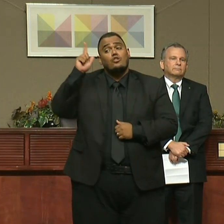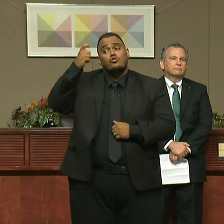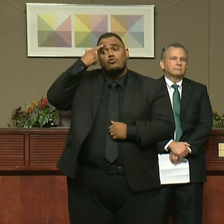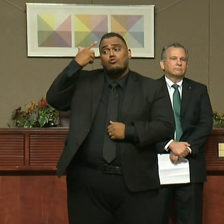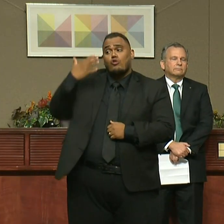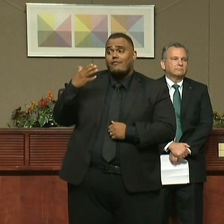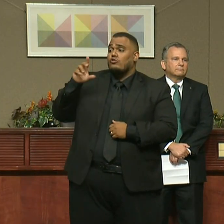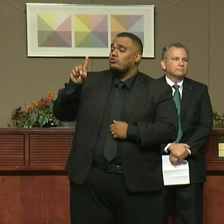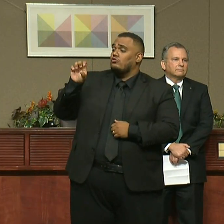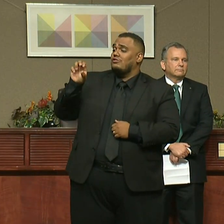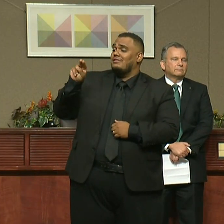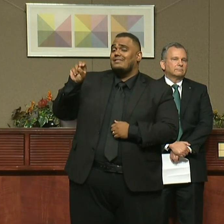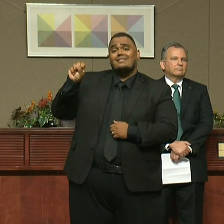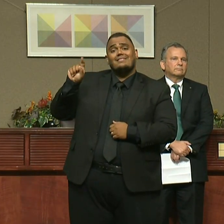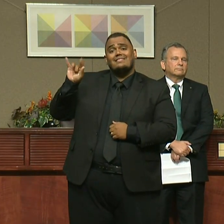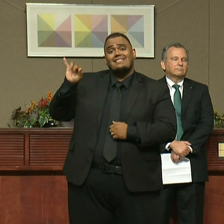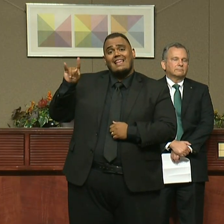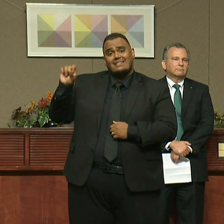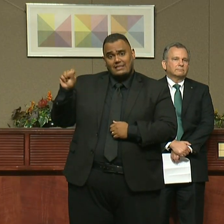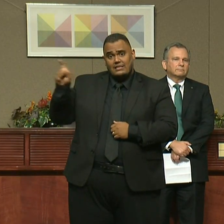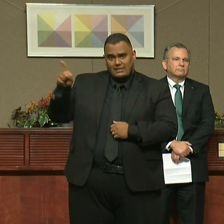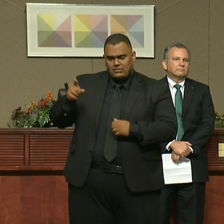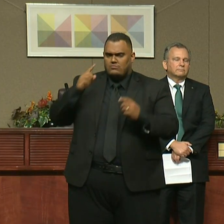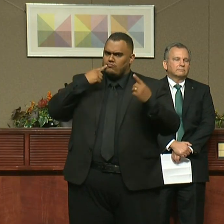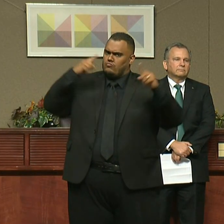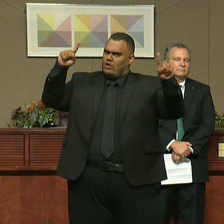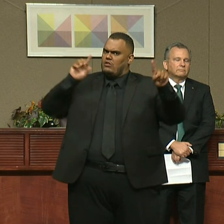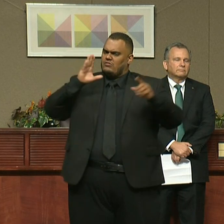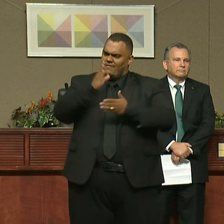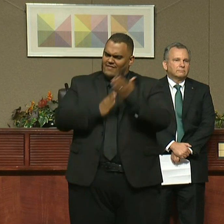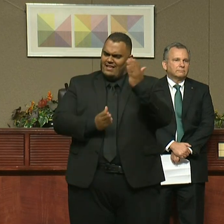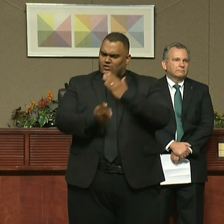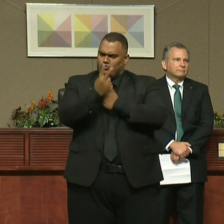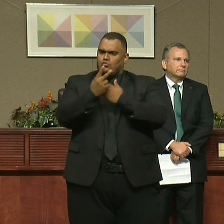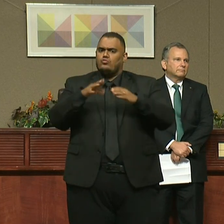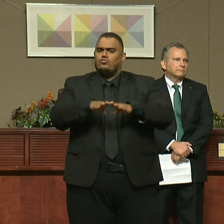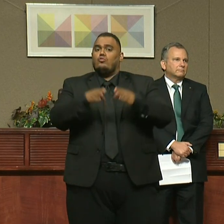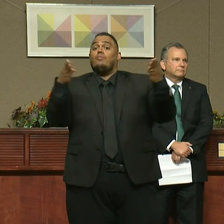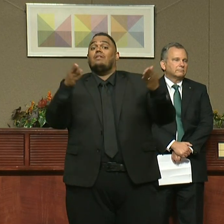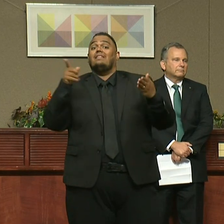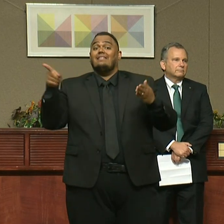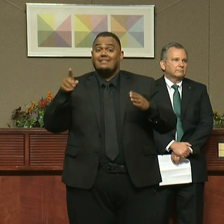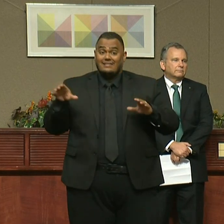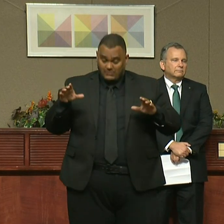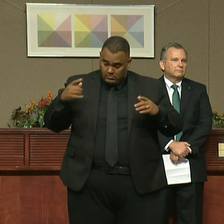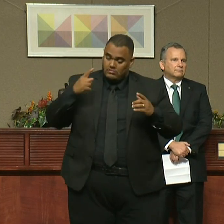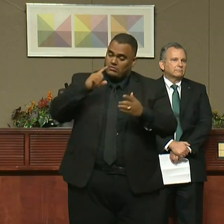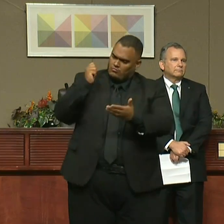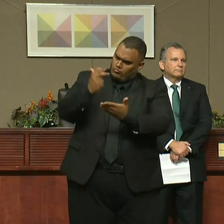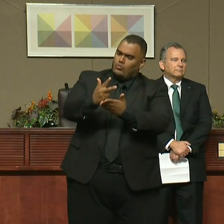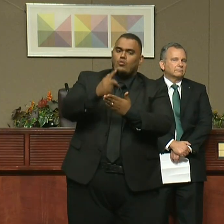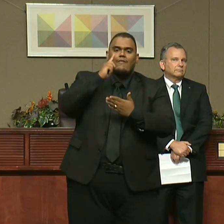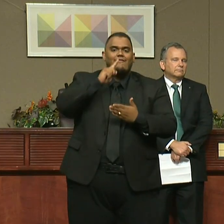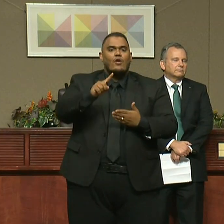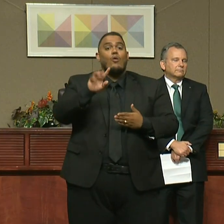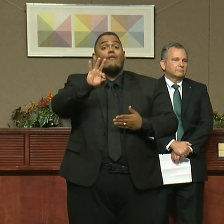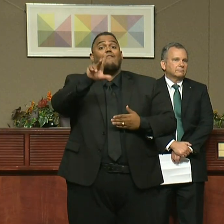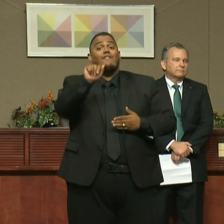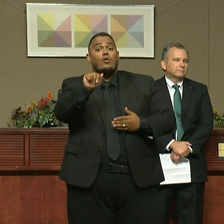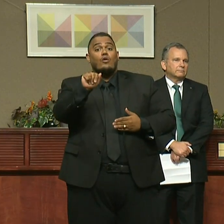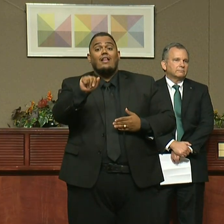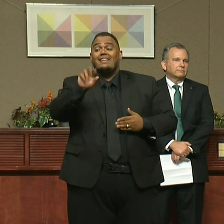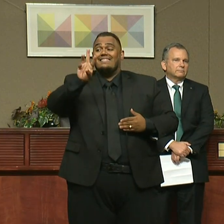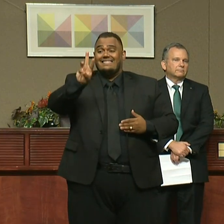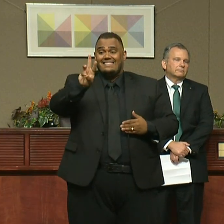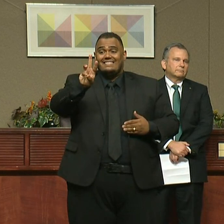2 reopening, he did so for 64 of Florida's 67 counties. The 3 counties that did not